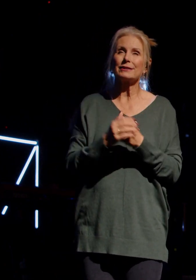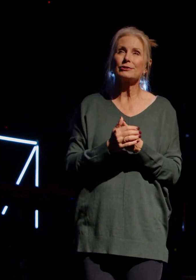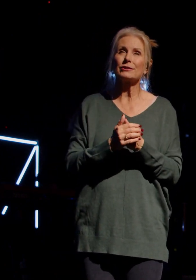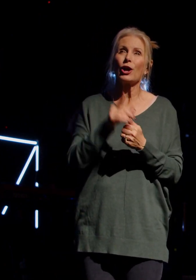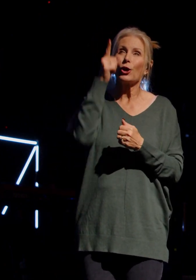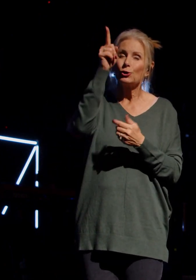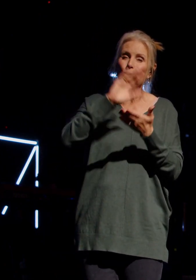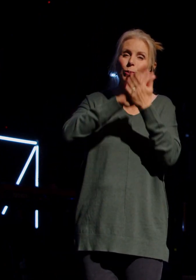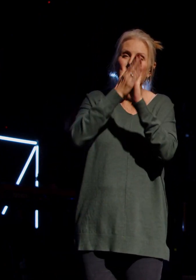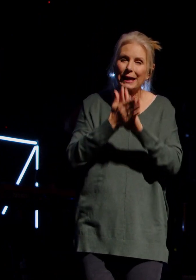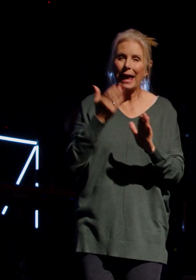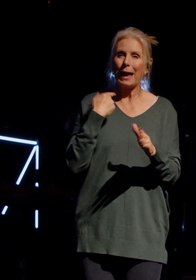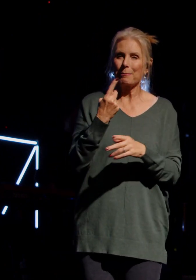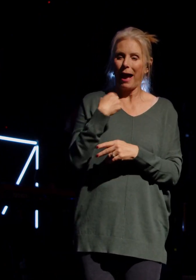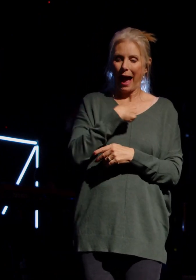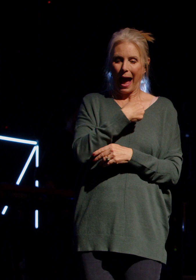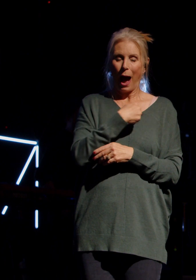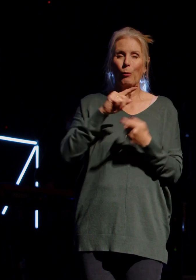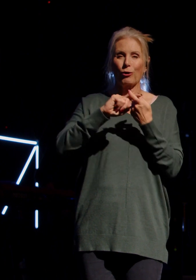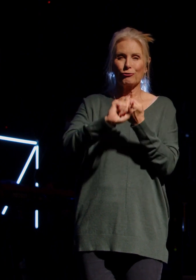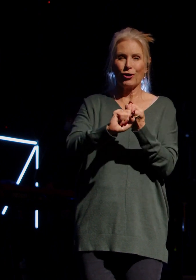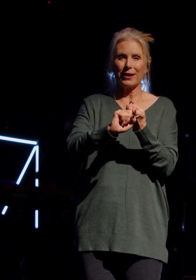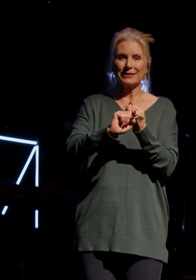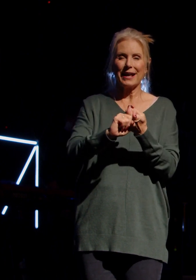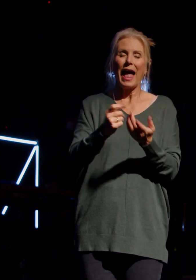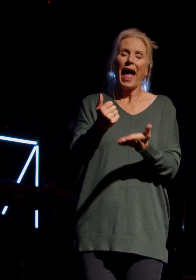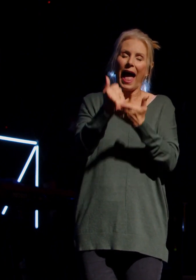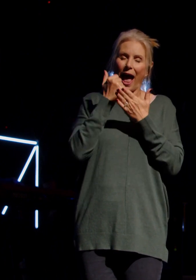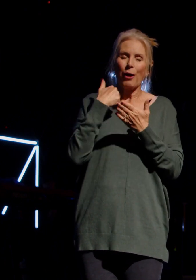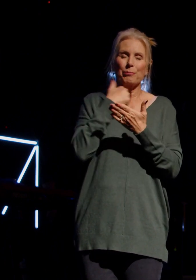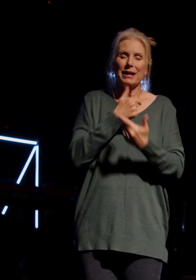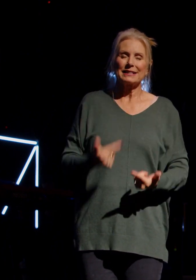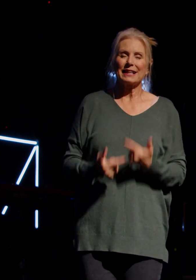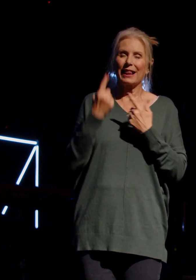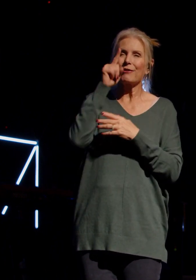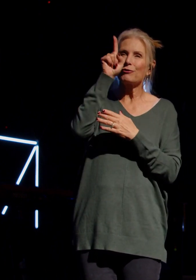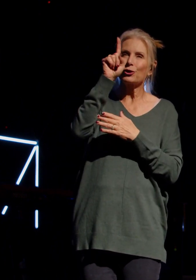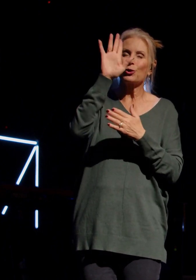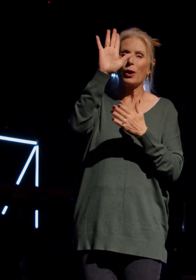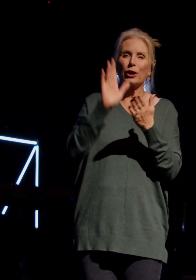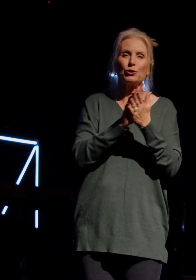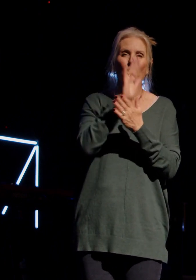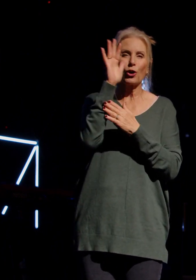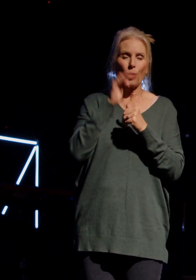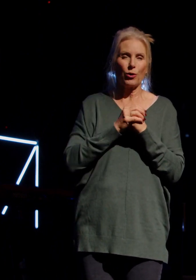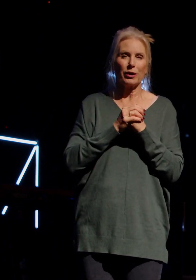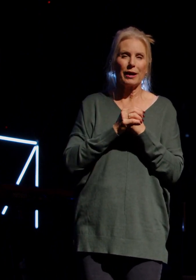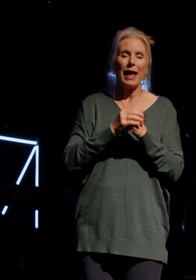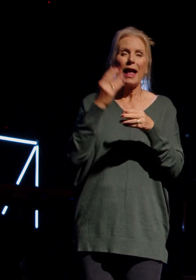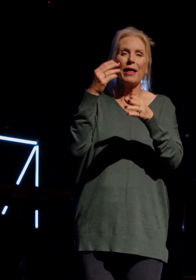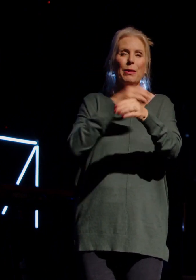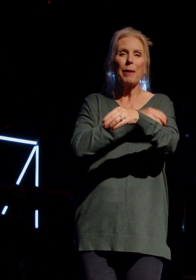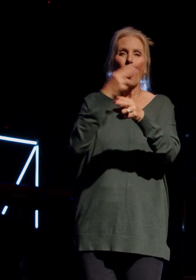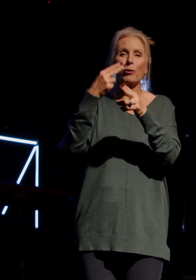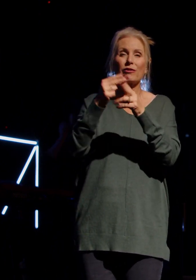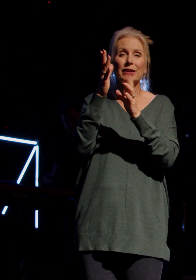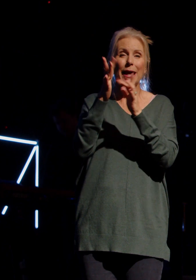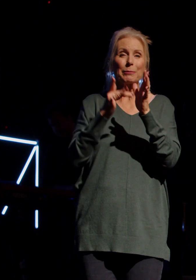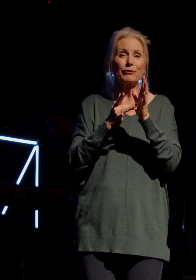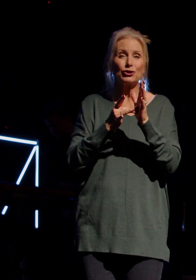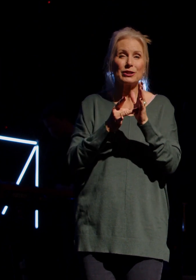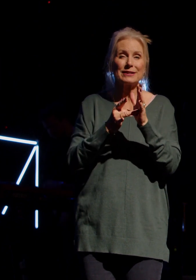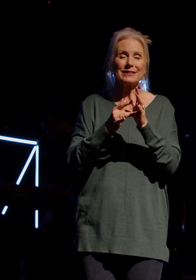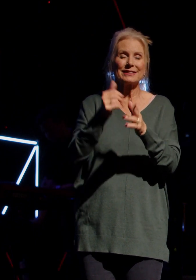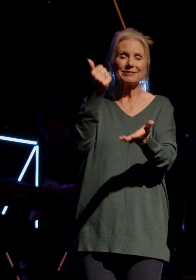us. God, help us to live for you and to live for your glory. Pray all these things in the powerful name of Jesus Christ.